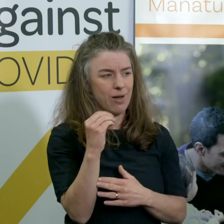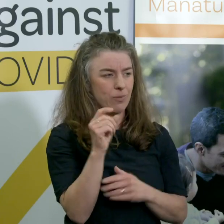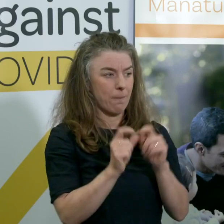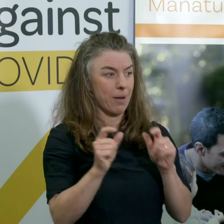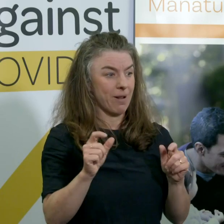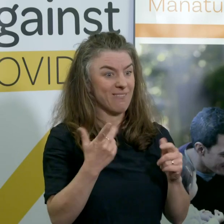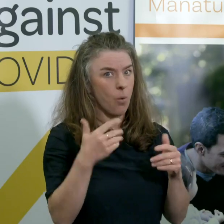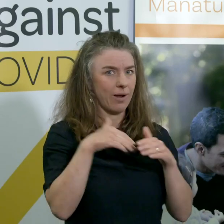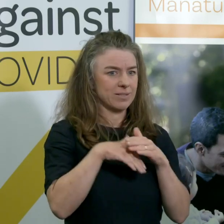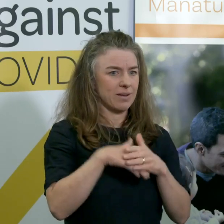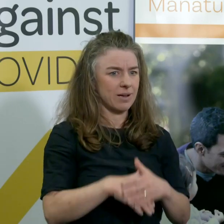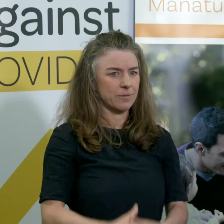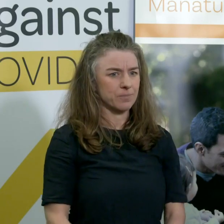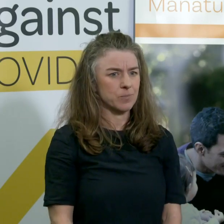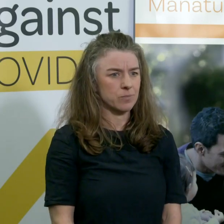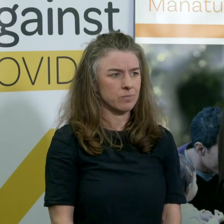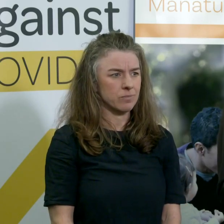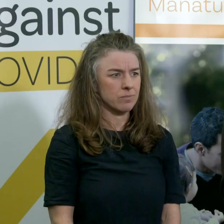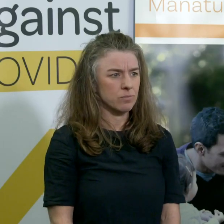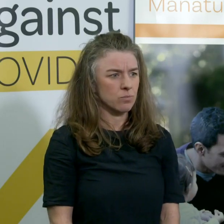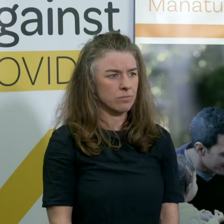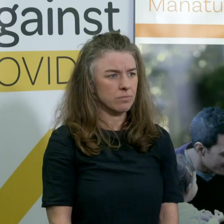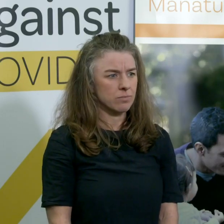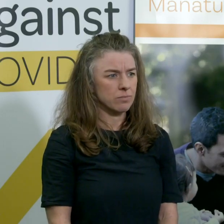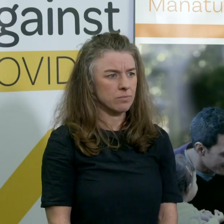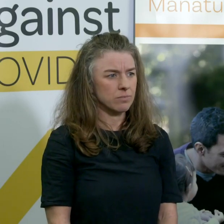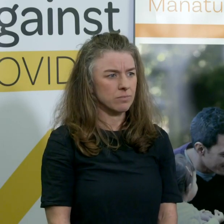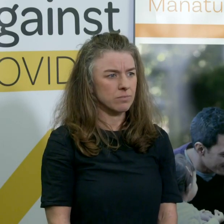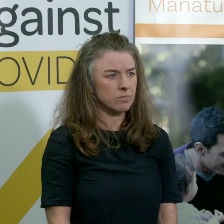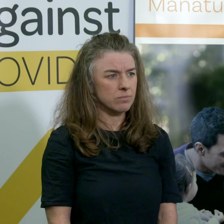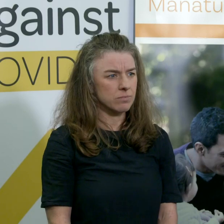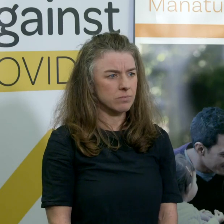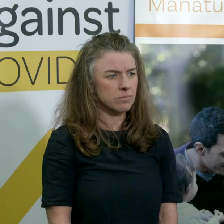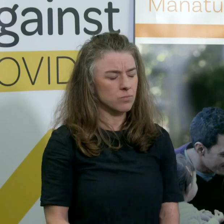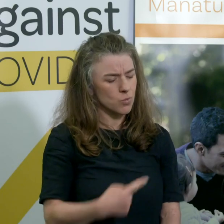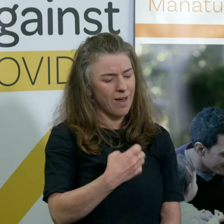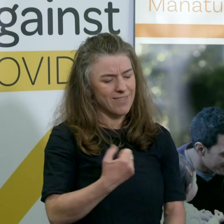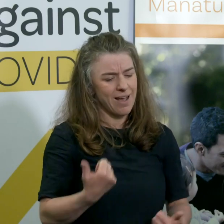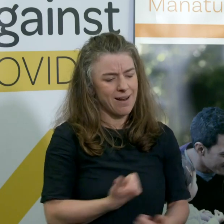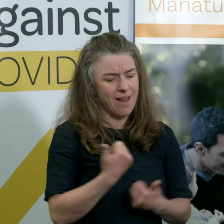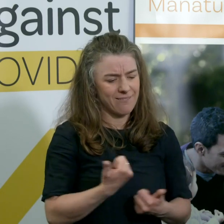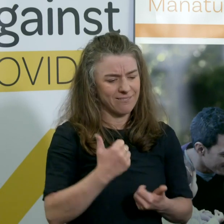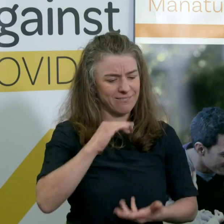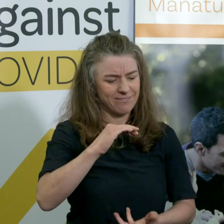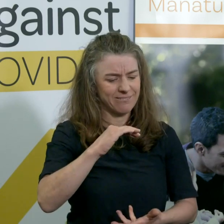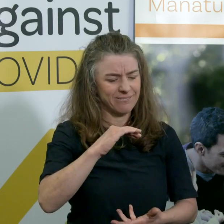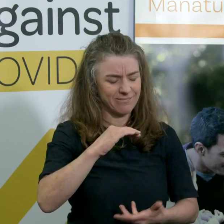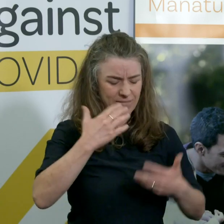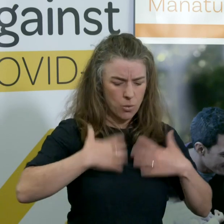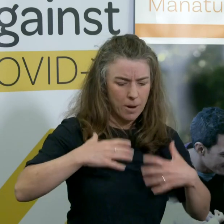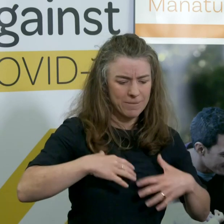people for indoor gatherings. How does I know panic buying? that there is about 2 months worth of pandemic stock for New Zealand in terms of PPE